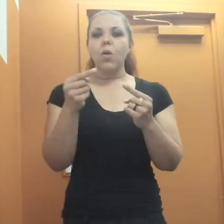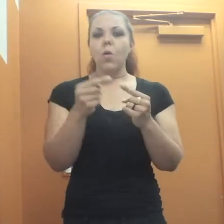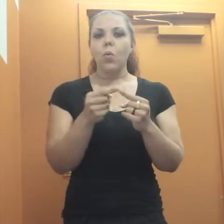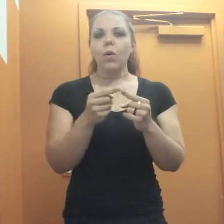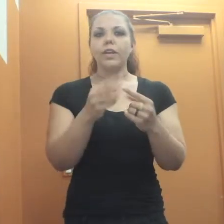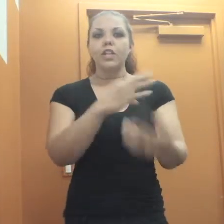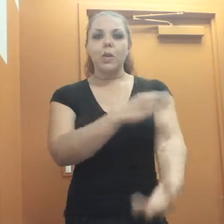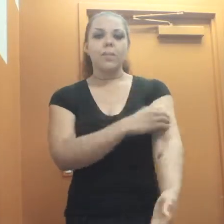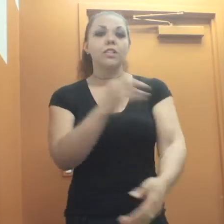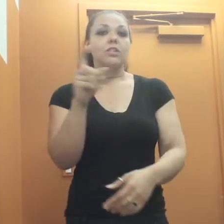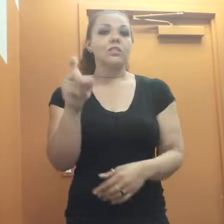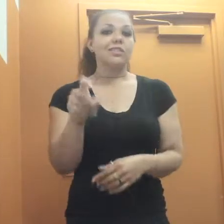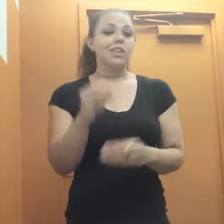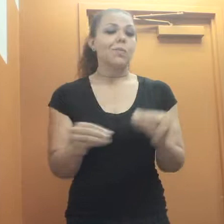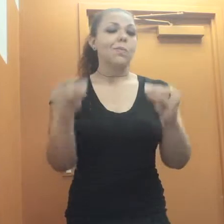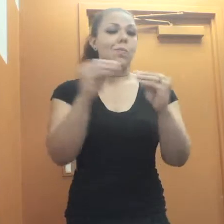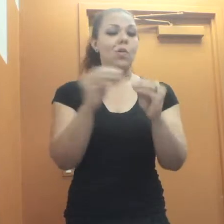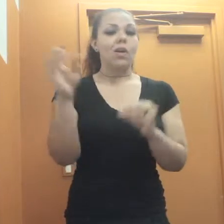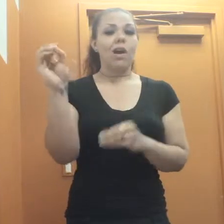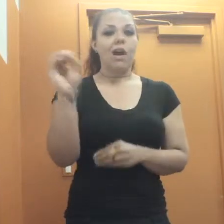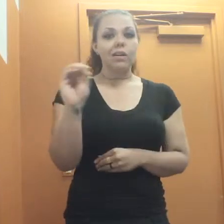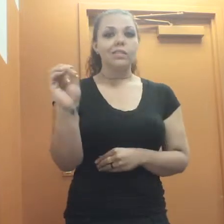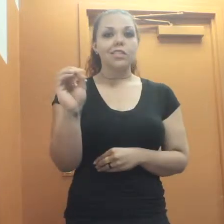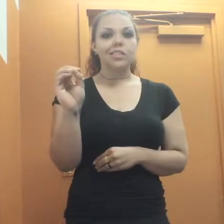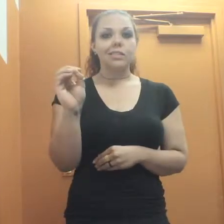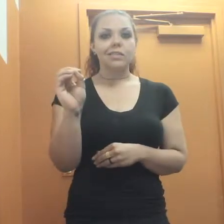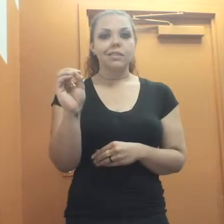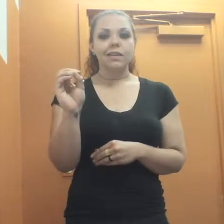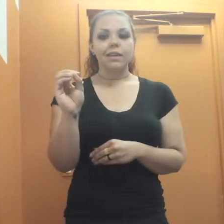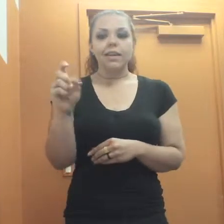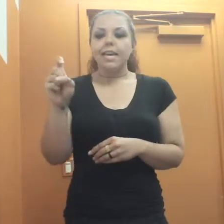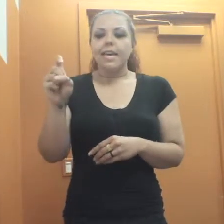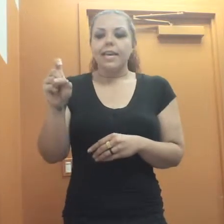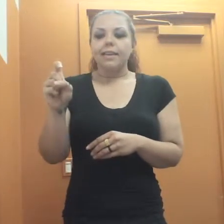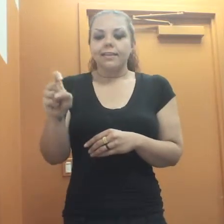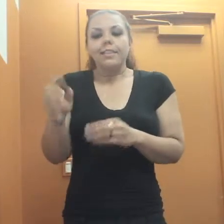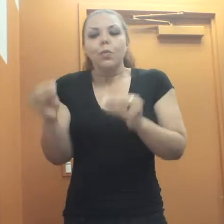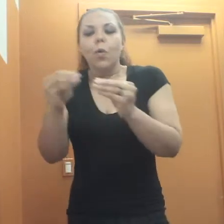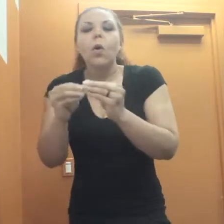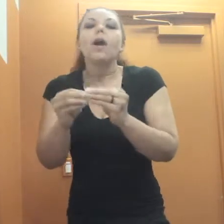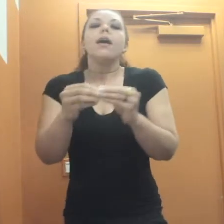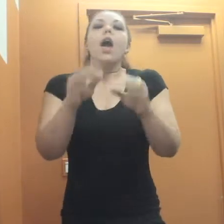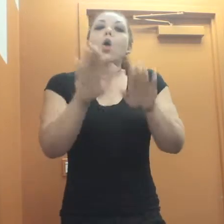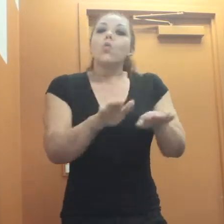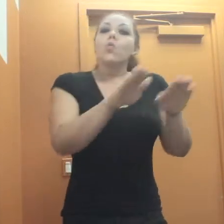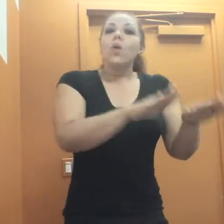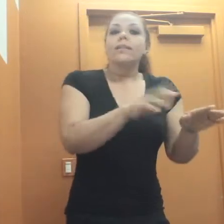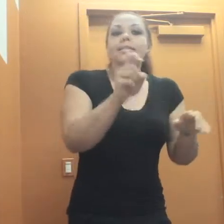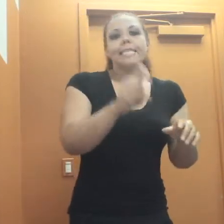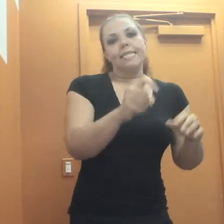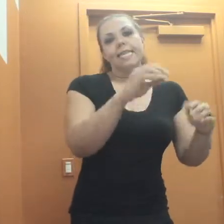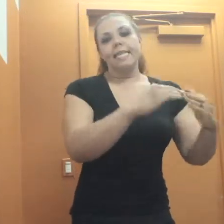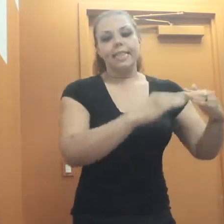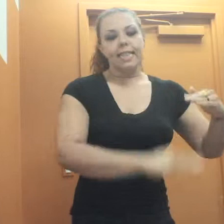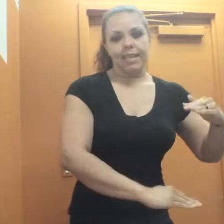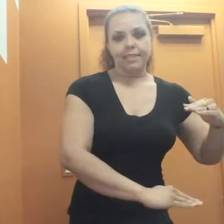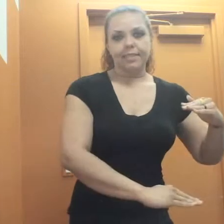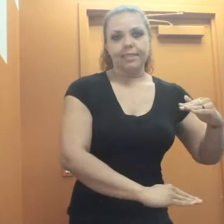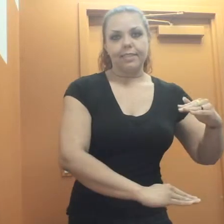need more oxygen. When your muscles are resting, they need less oxygen. But just as you're working harder, you're breathing